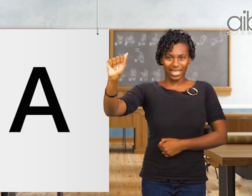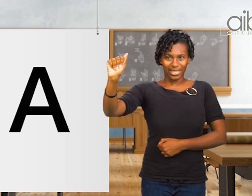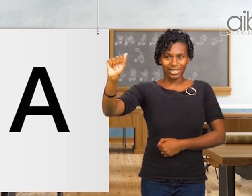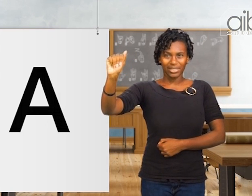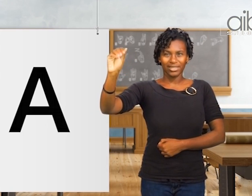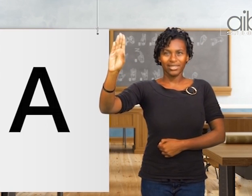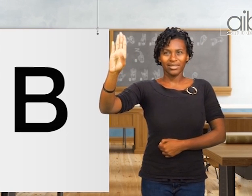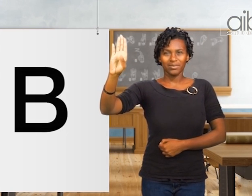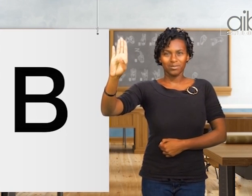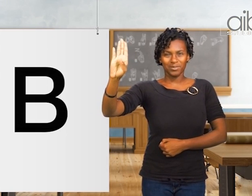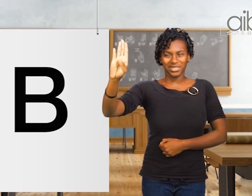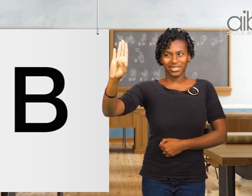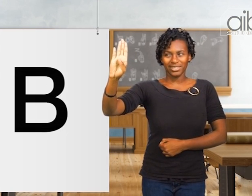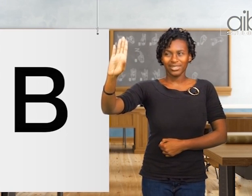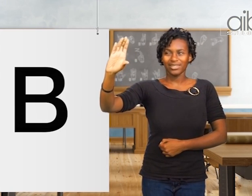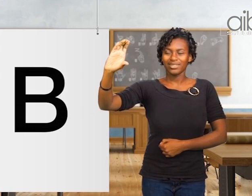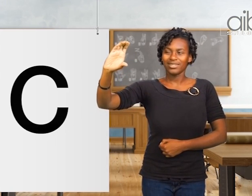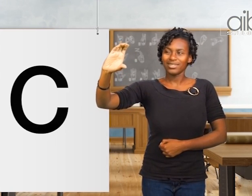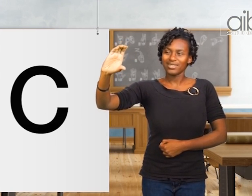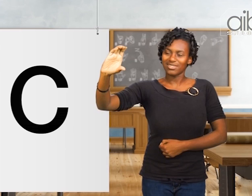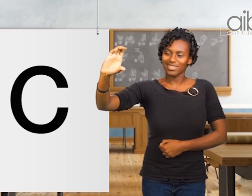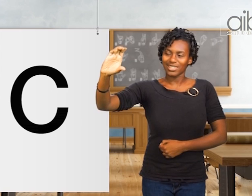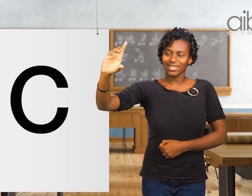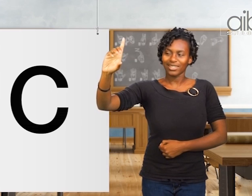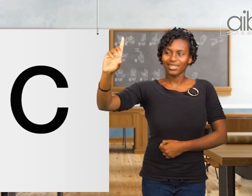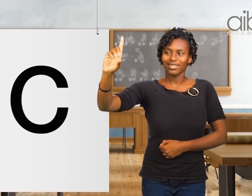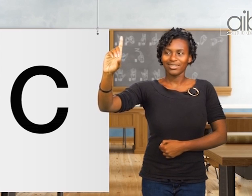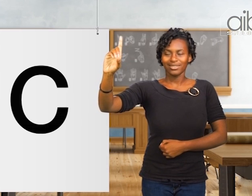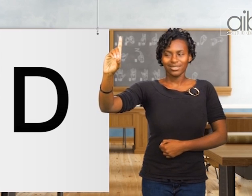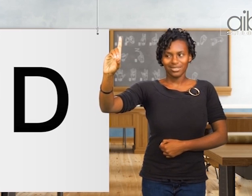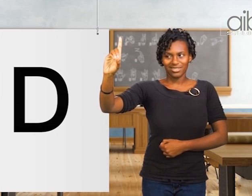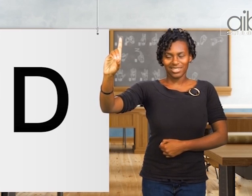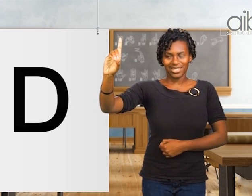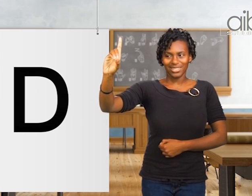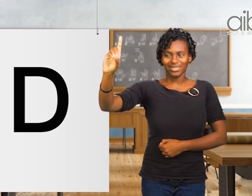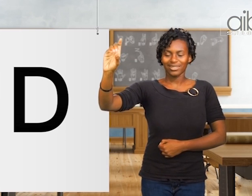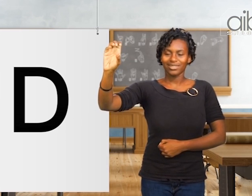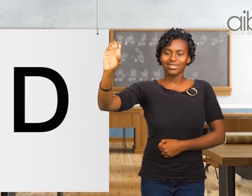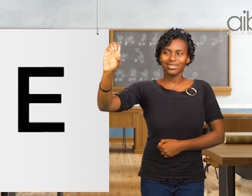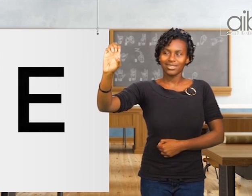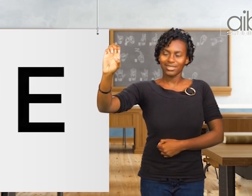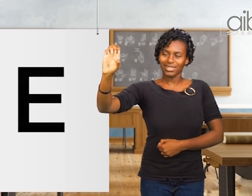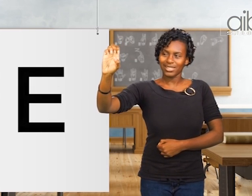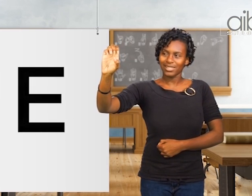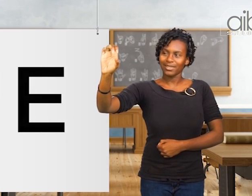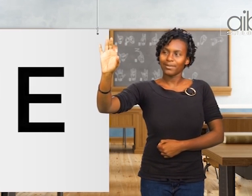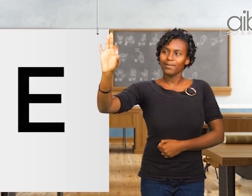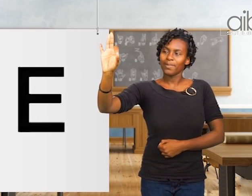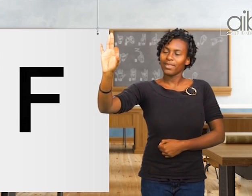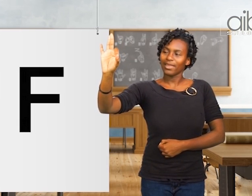A, B, C, D, E,